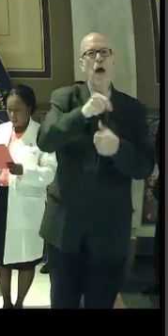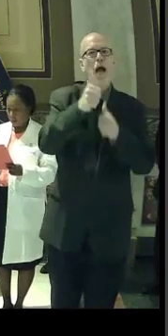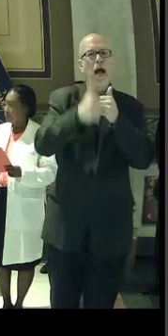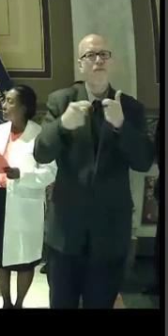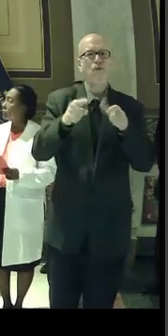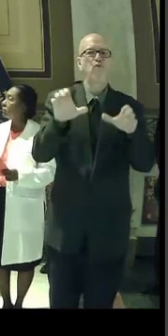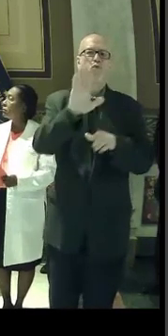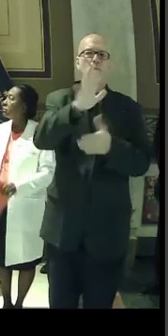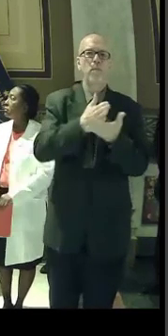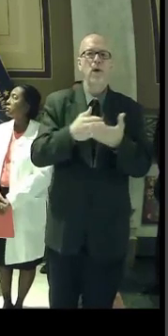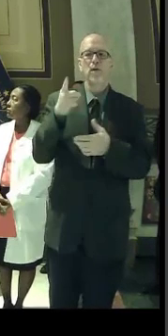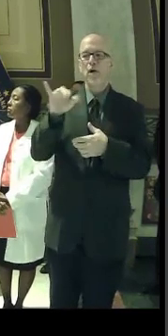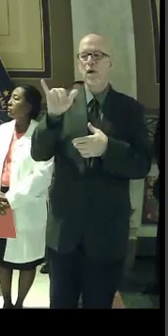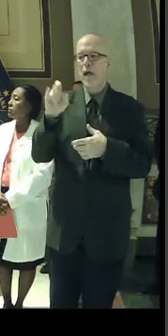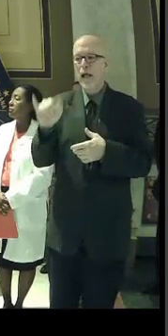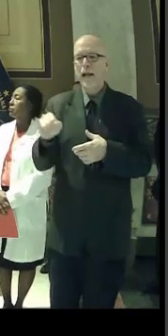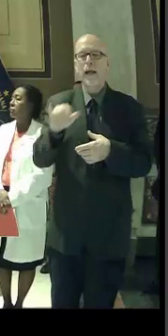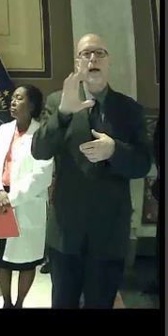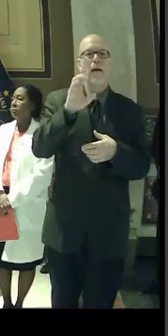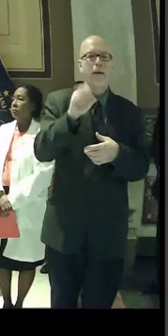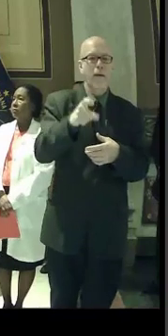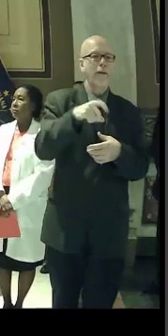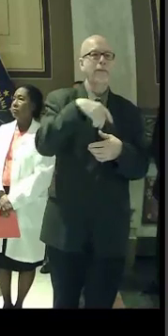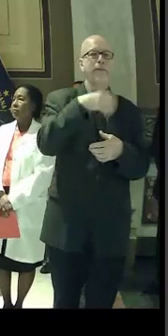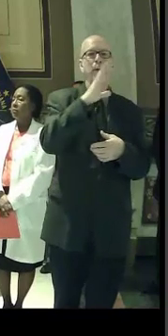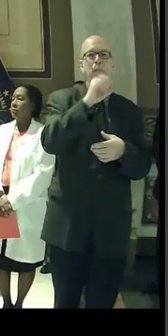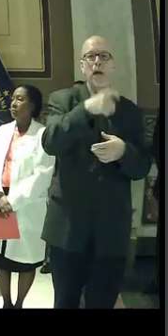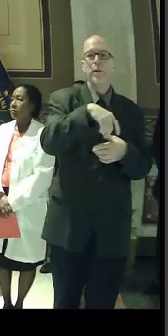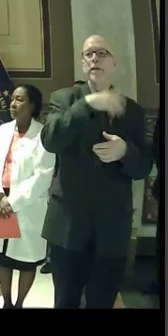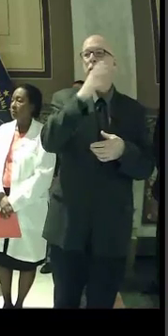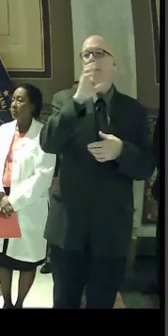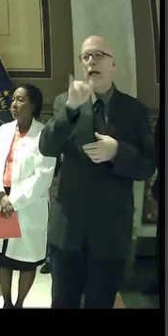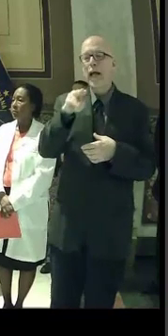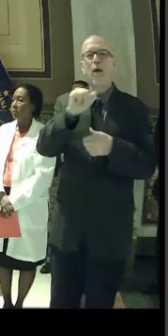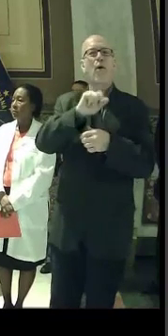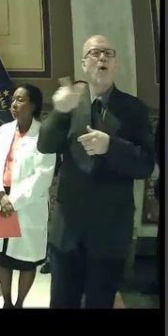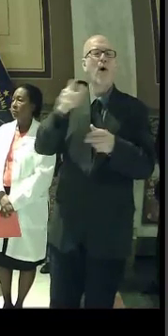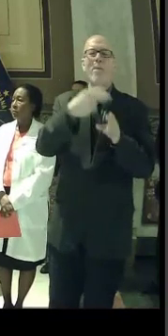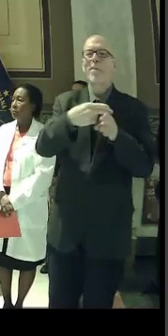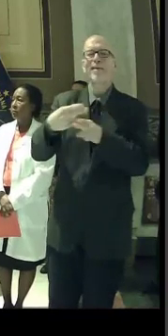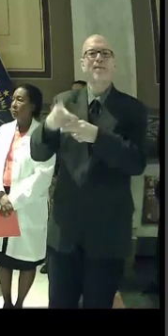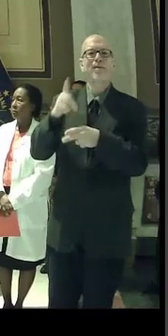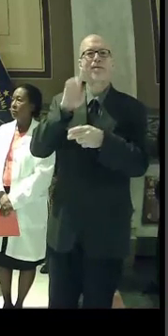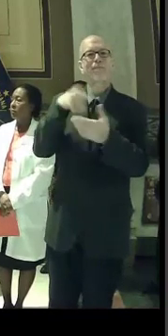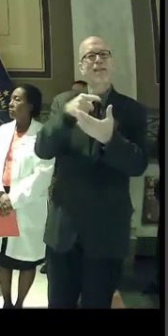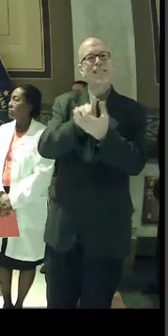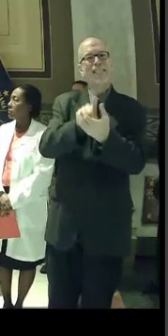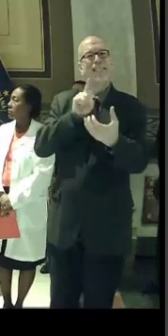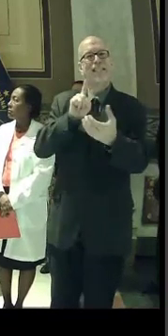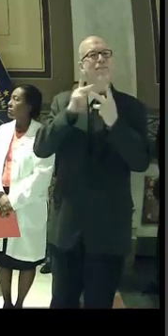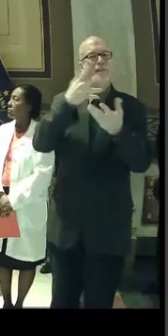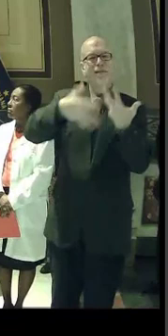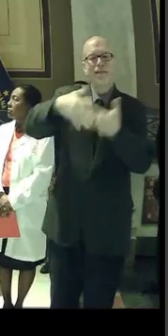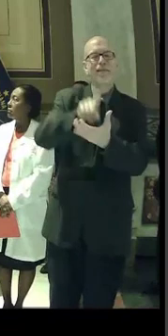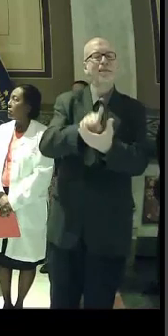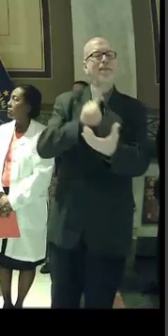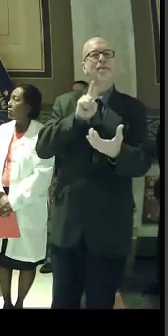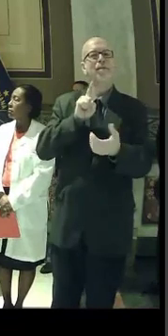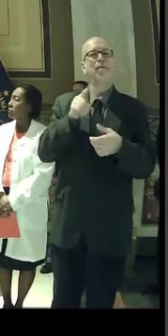Dr. Yaletti, as Dr. Box, as Dr. Kane all mentioned, that has to do with social distancing. It's maybe the